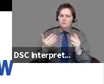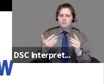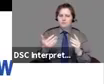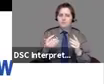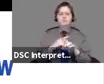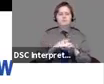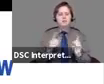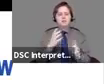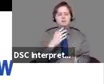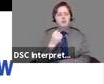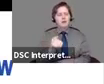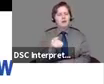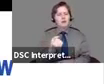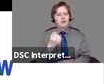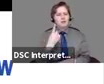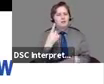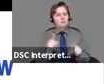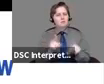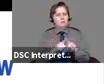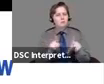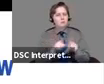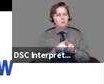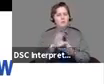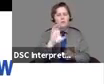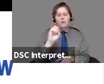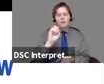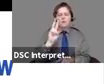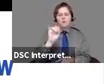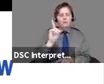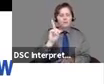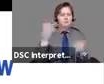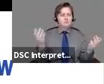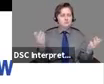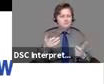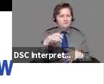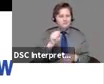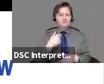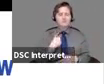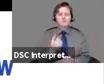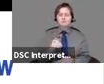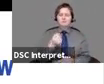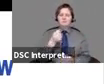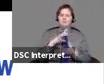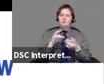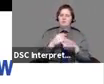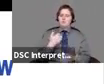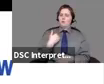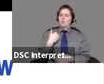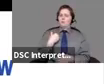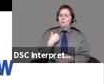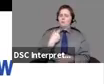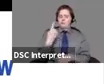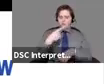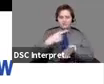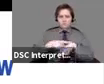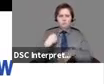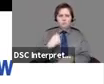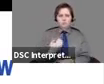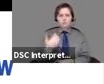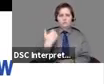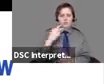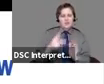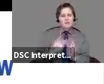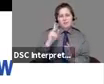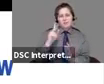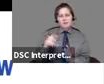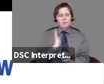But understanding that even as COVID is amongst us, I mentioned this a little bit earlier. At one point, we used to double up in